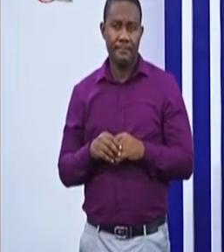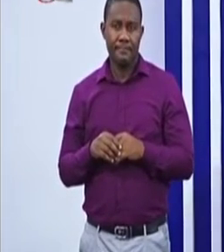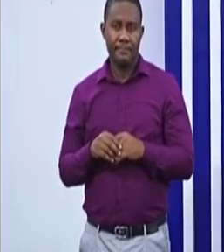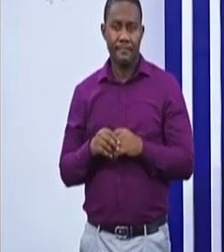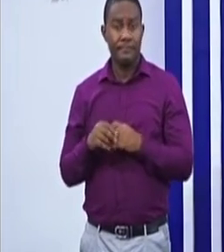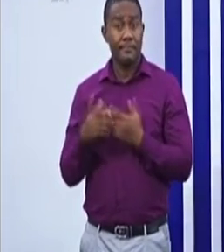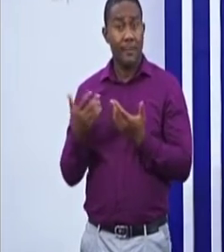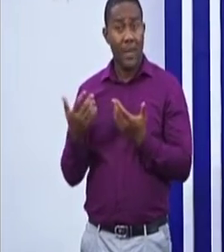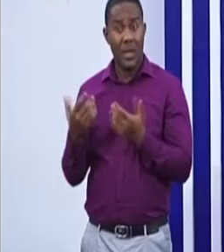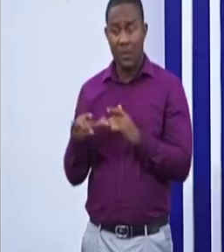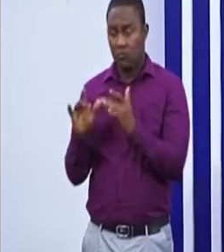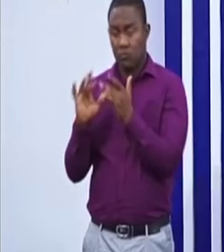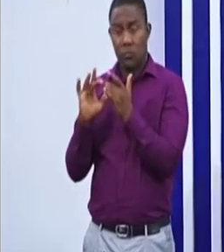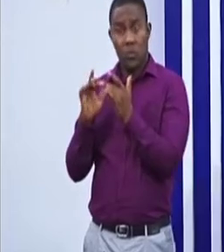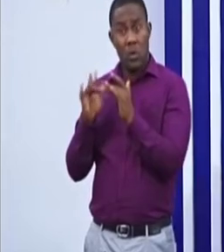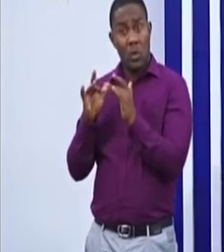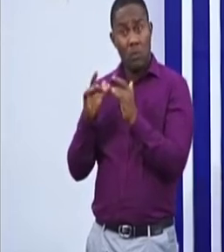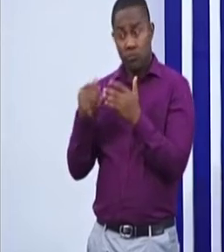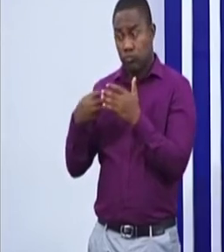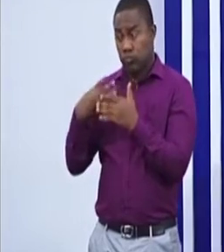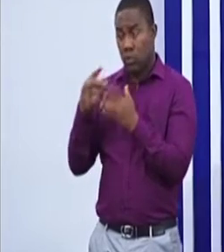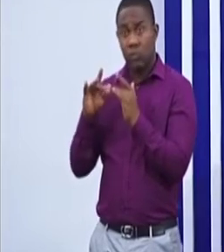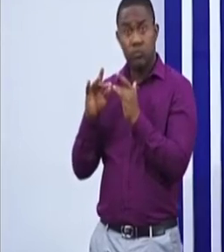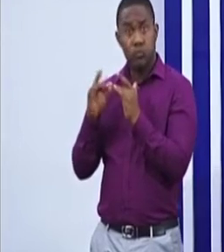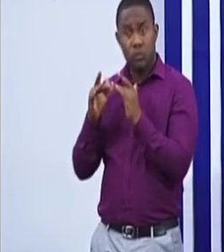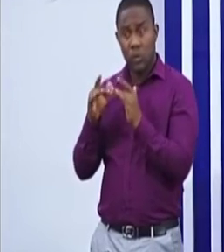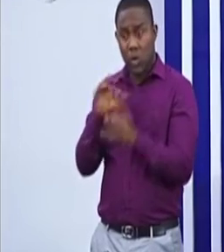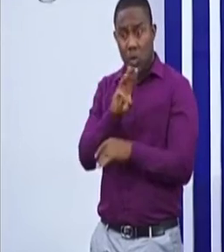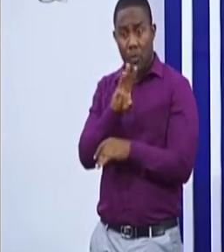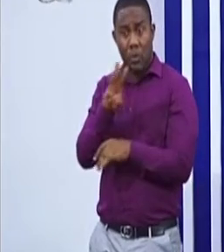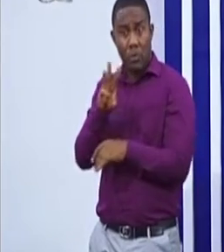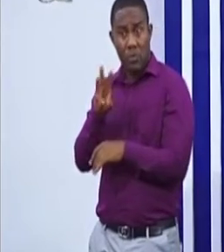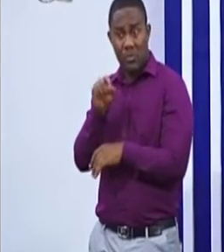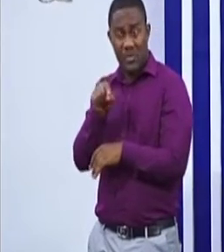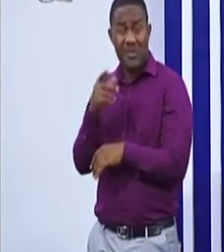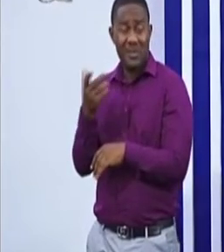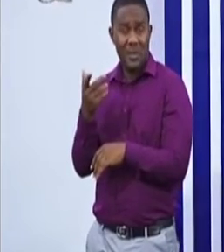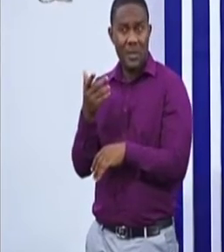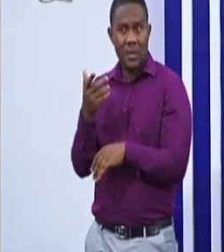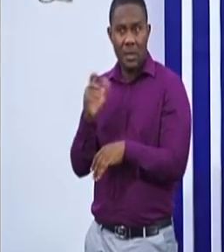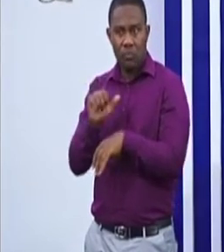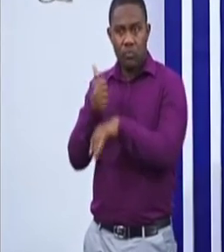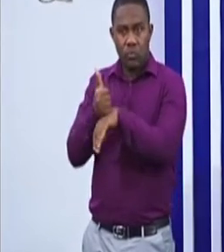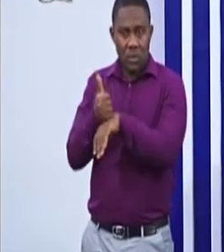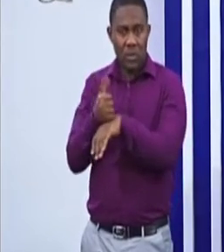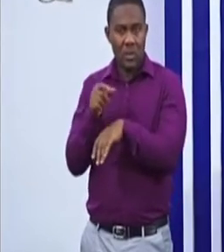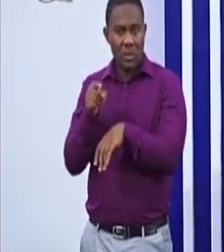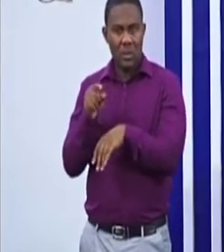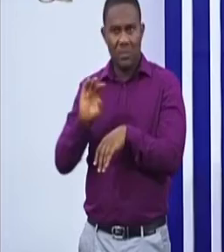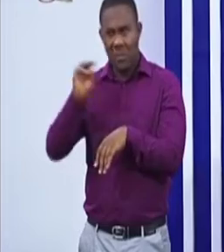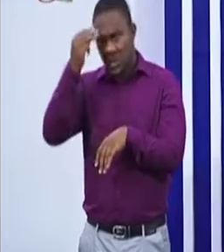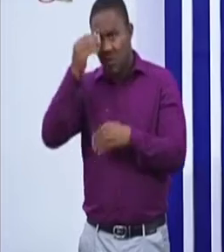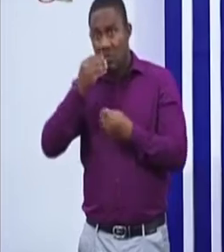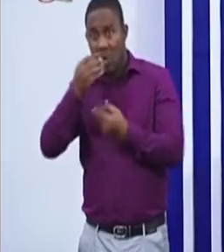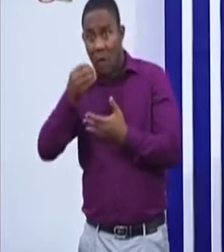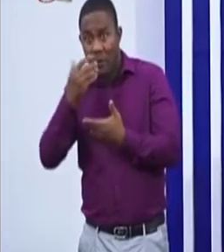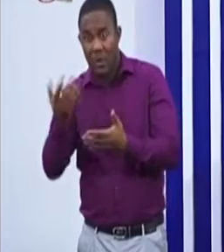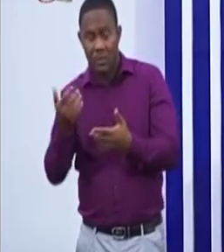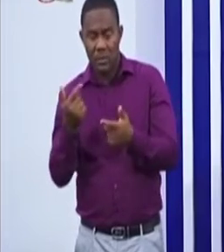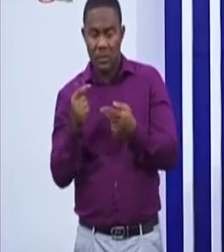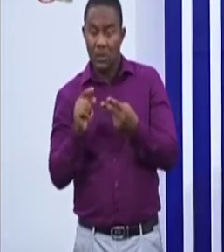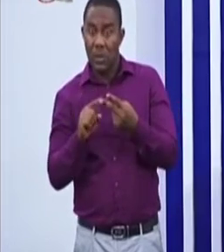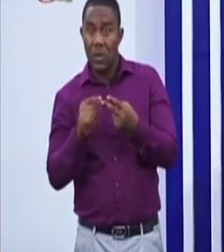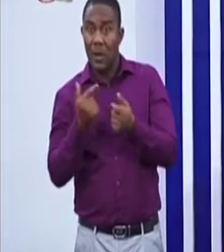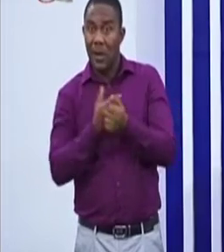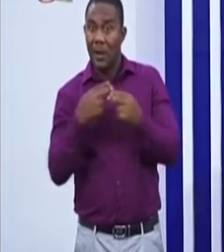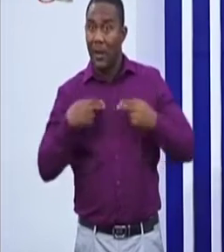Websites that yedi SC hostel yedi bebo dewuru afa that virus. Ministry of Information and Ghana Health